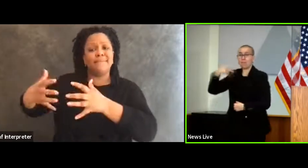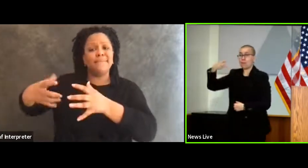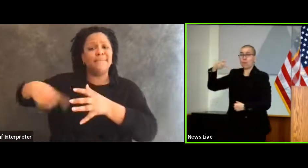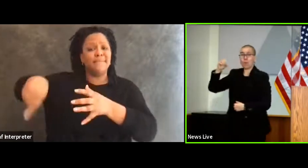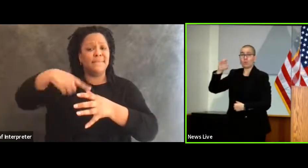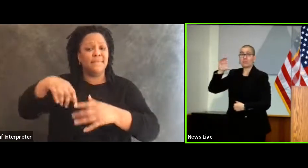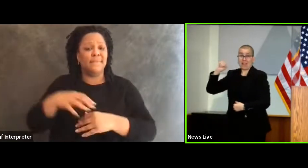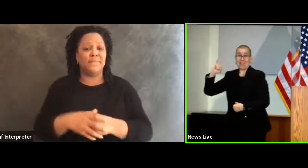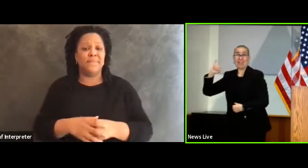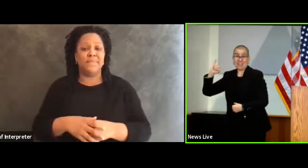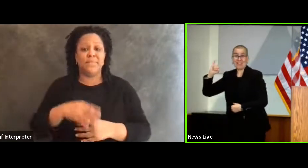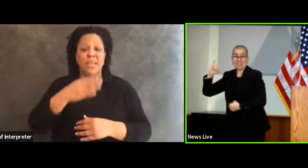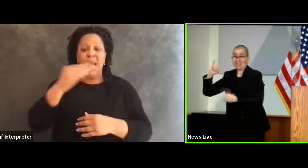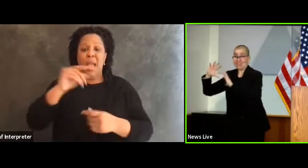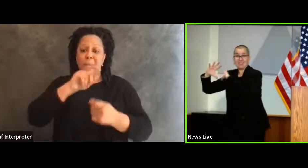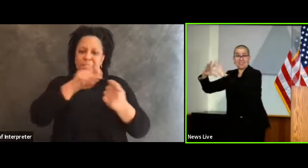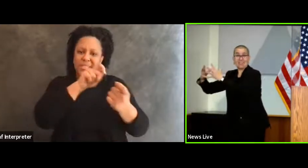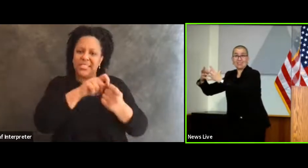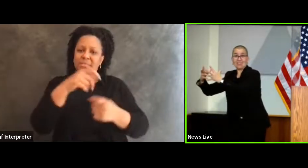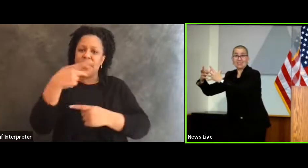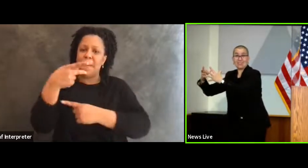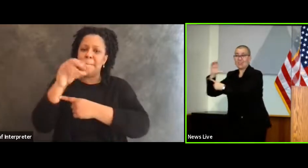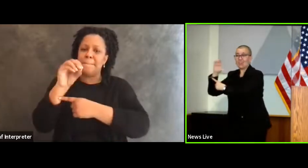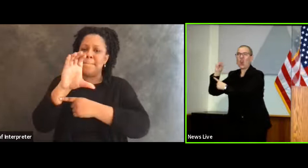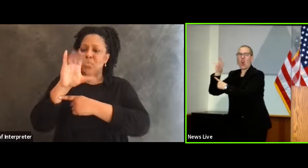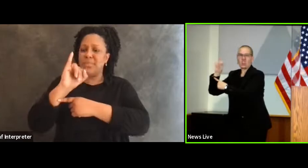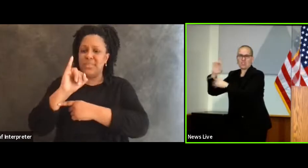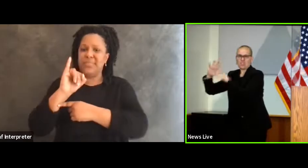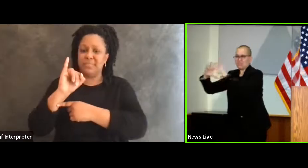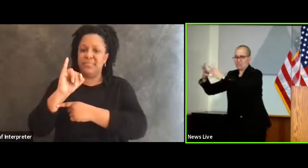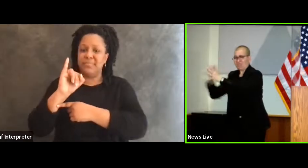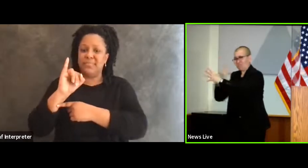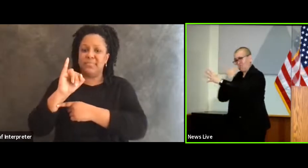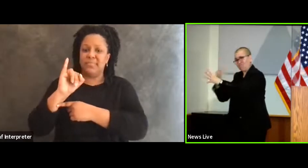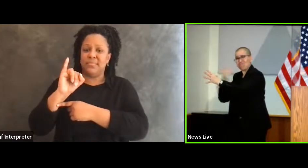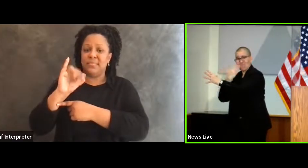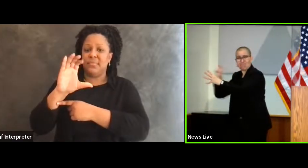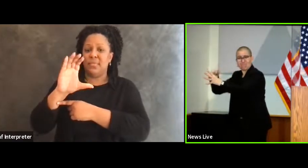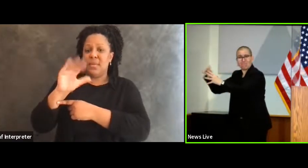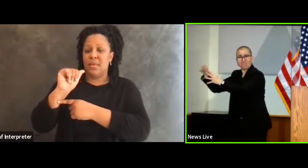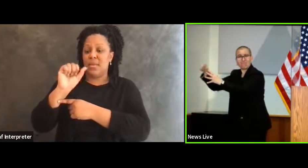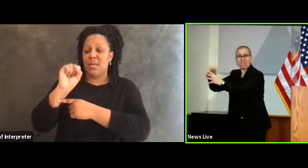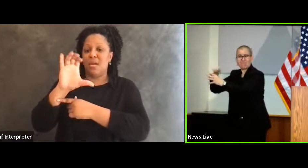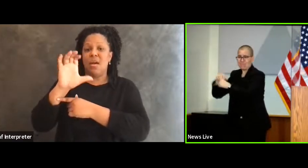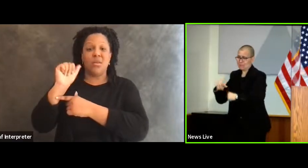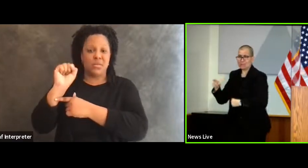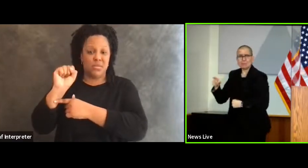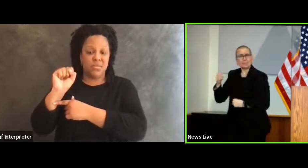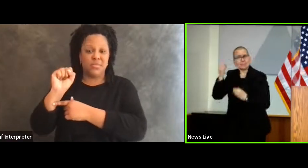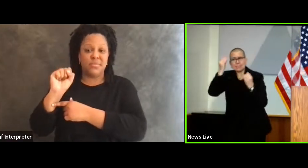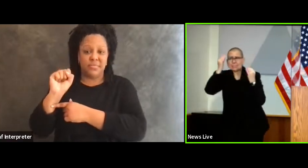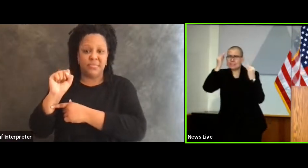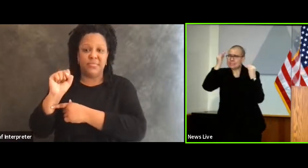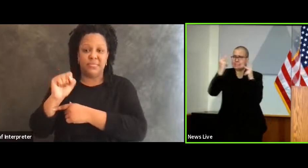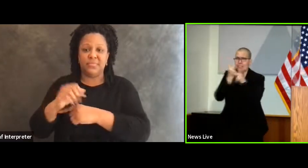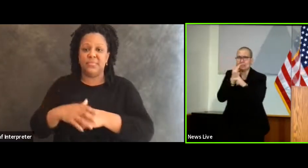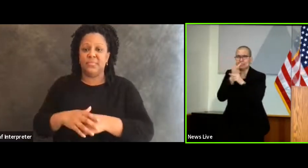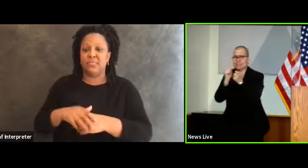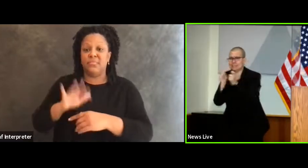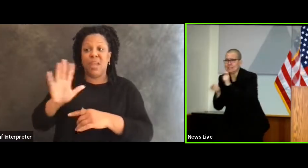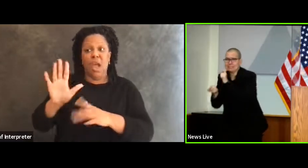Caucus for their bold leadership and unrelenting push on police reform and